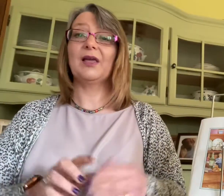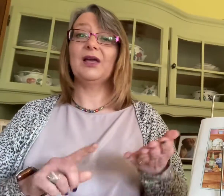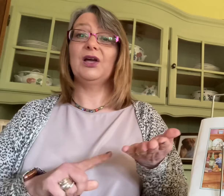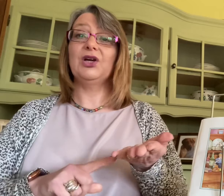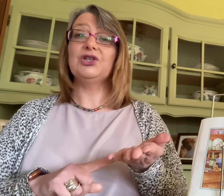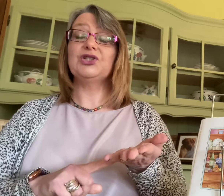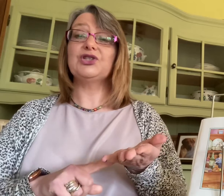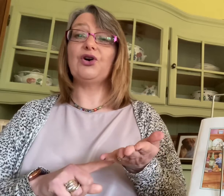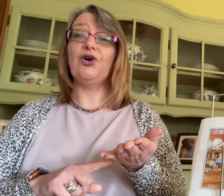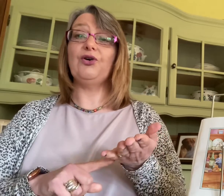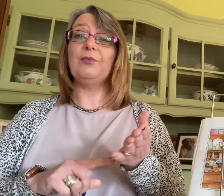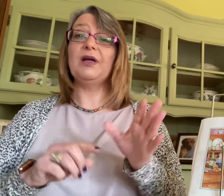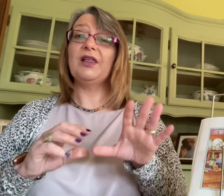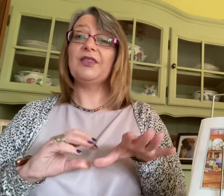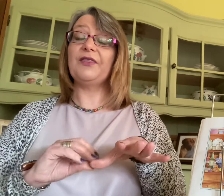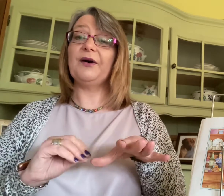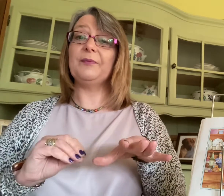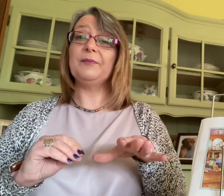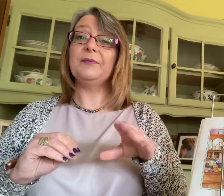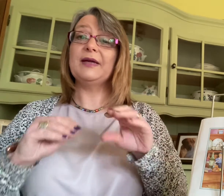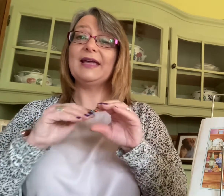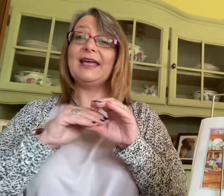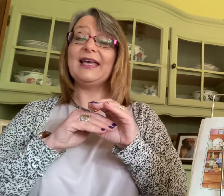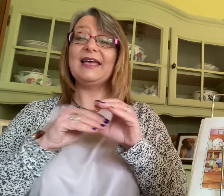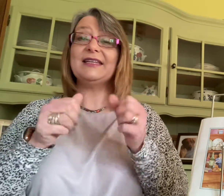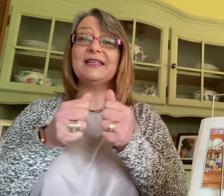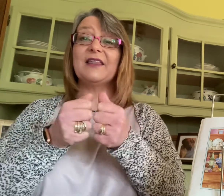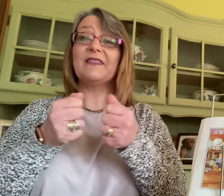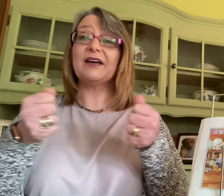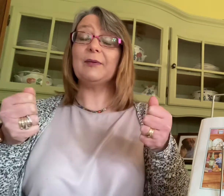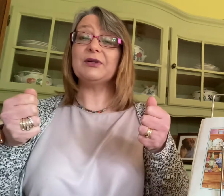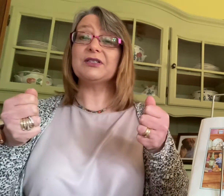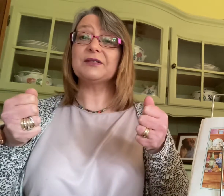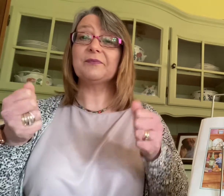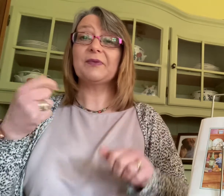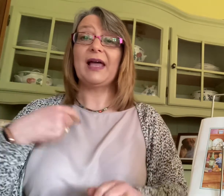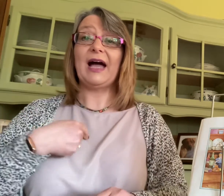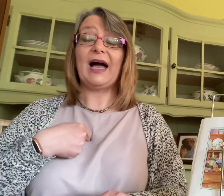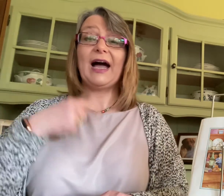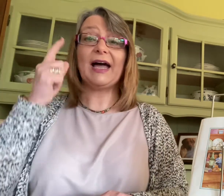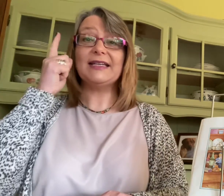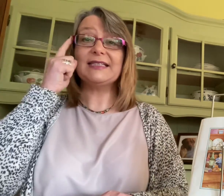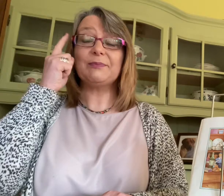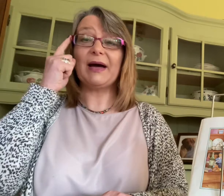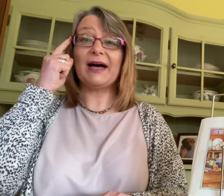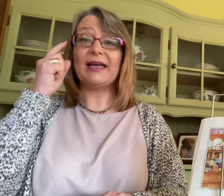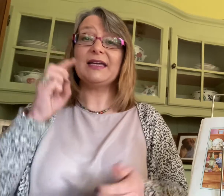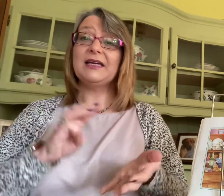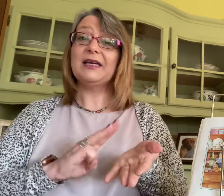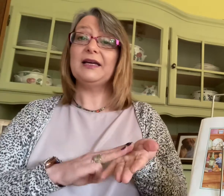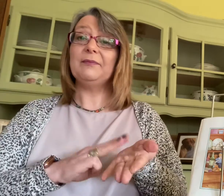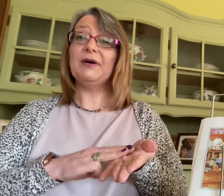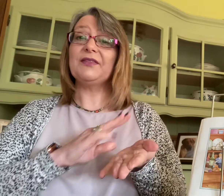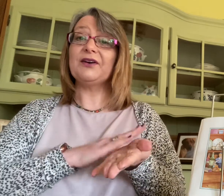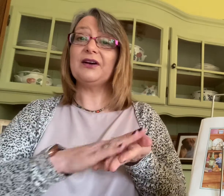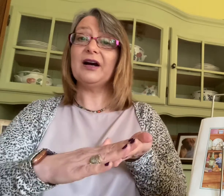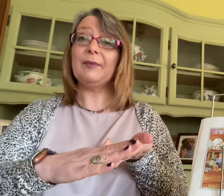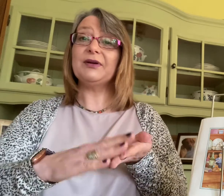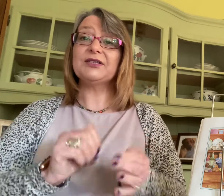Tom Thumb in the cupboard. I spy Mother Hubbard.